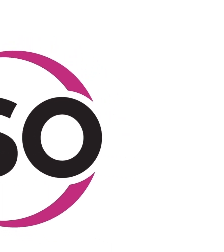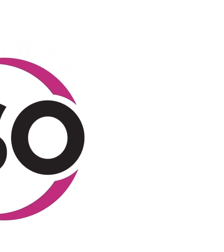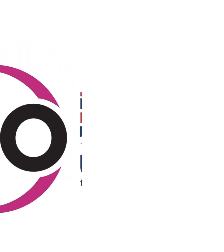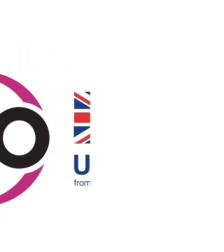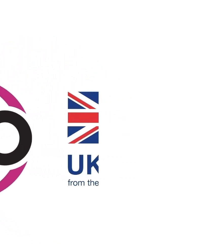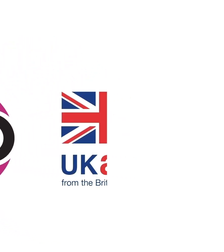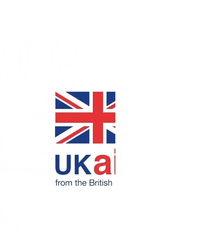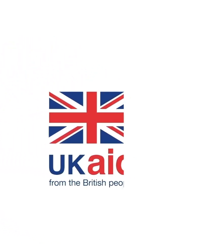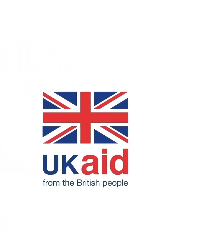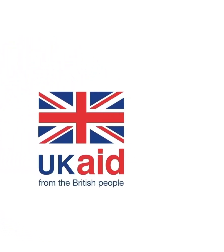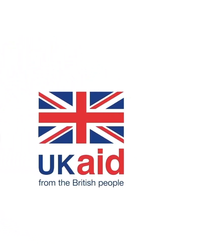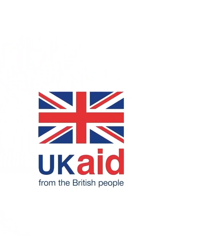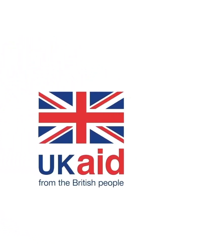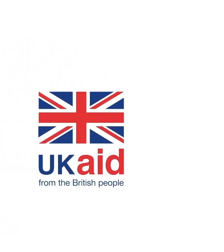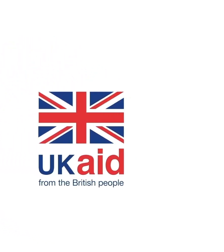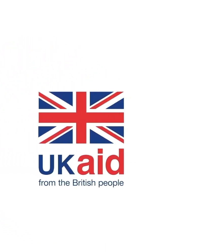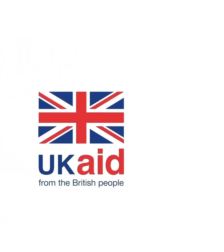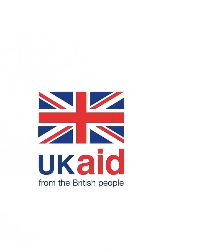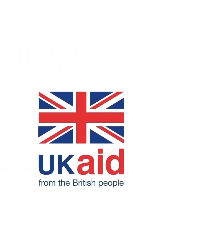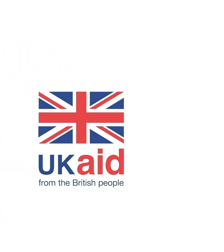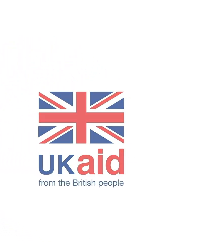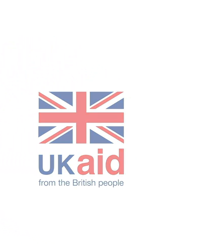VSO UK Aid.